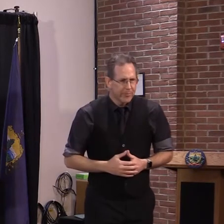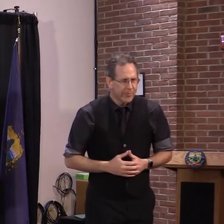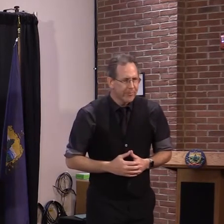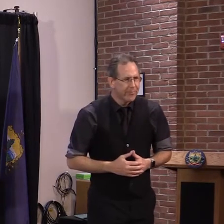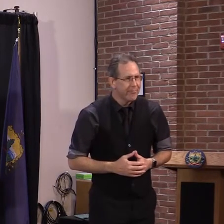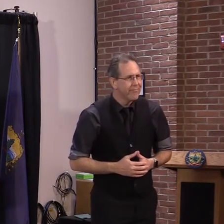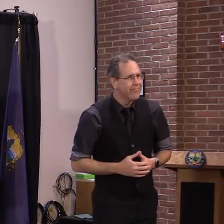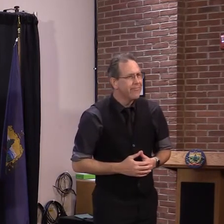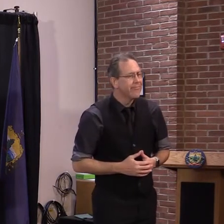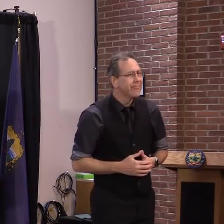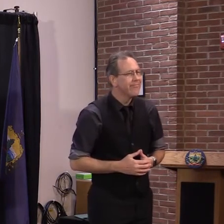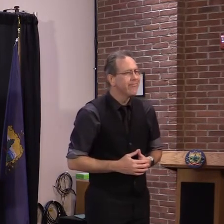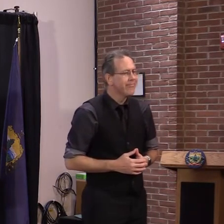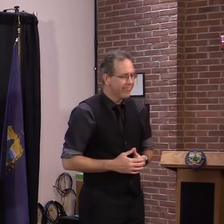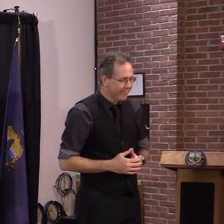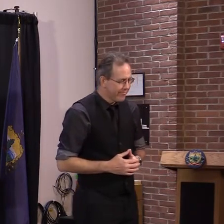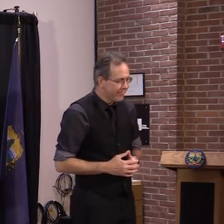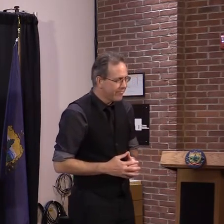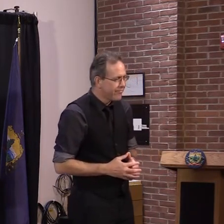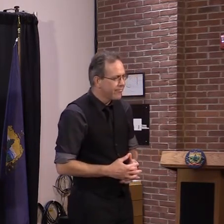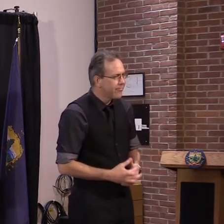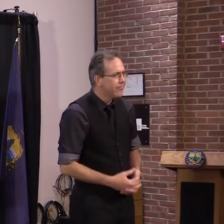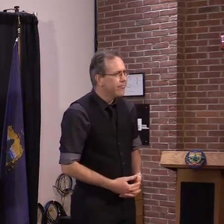Joseph Gresser, Barton Chronicle.